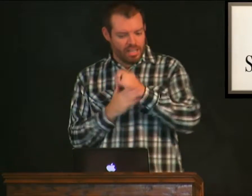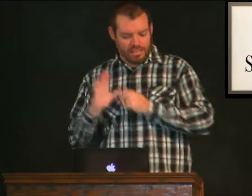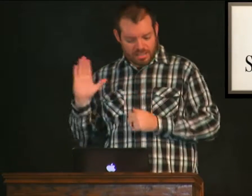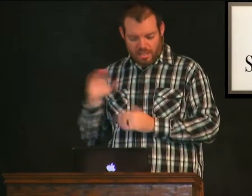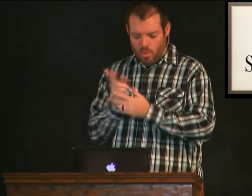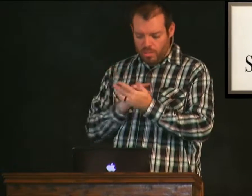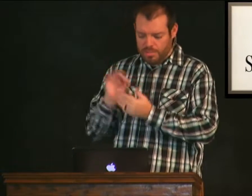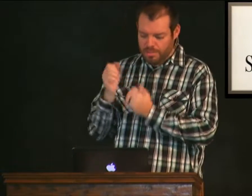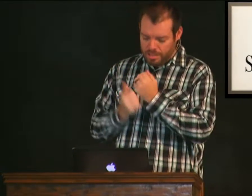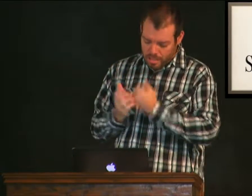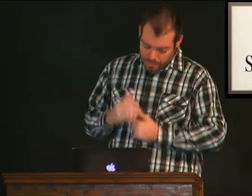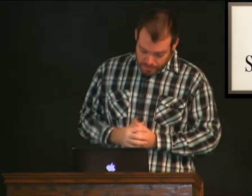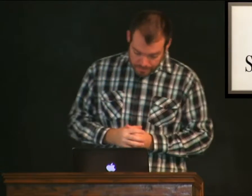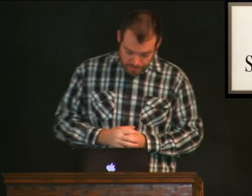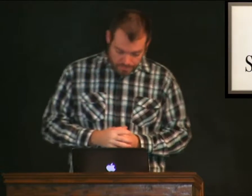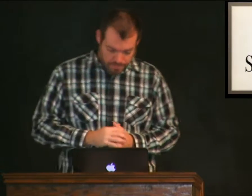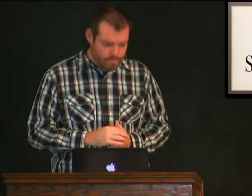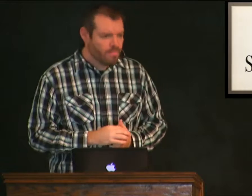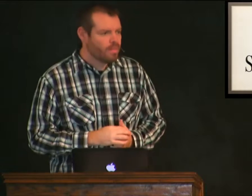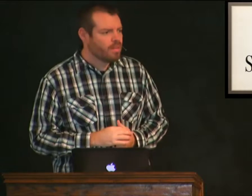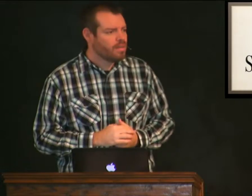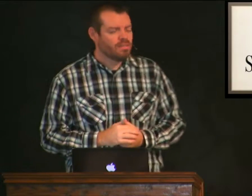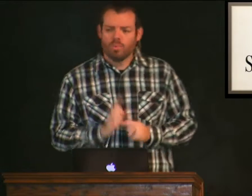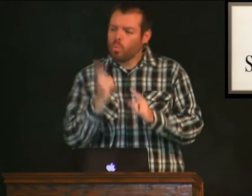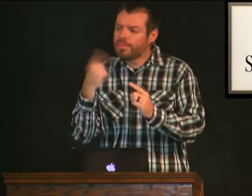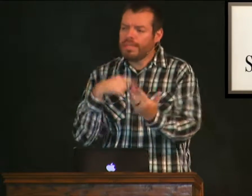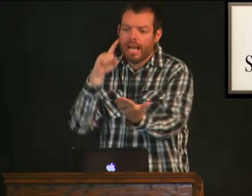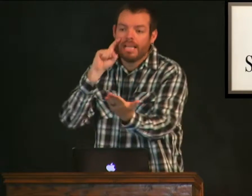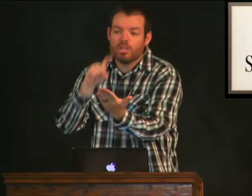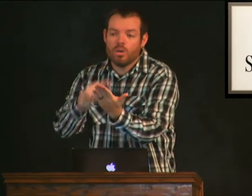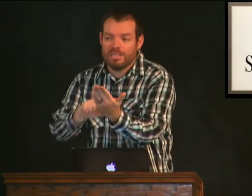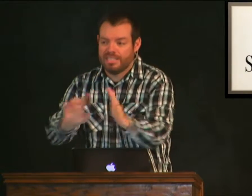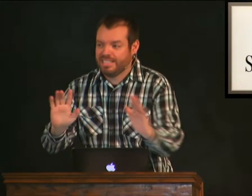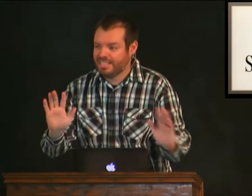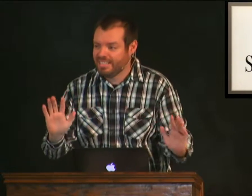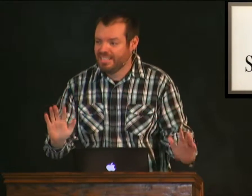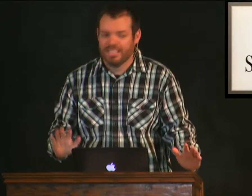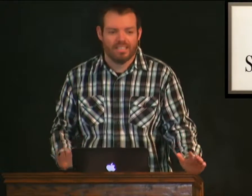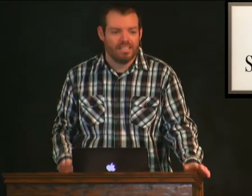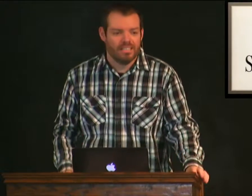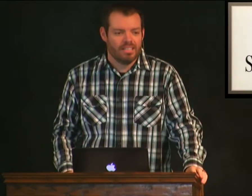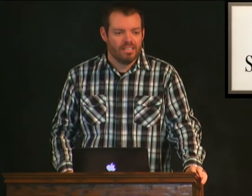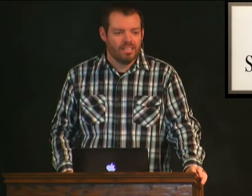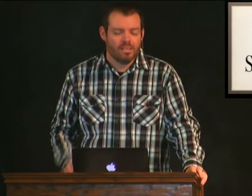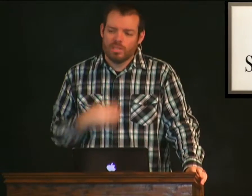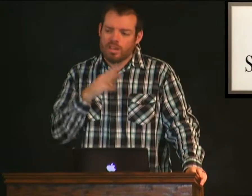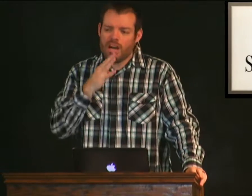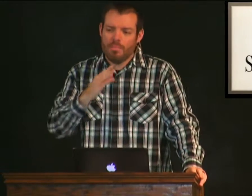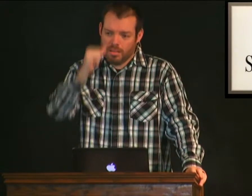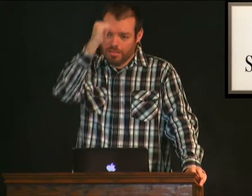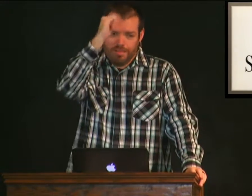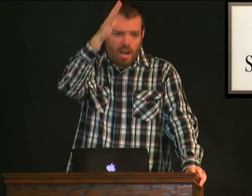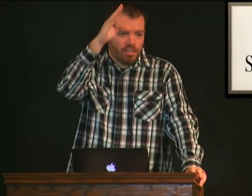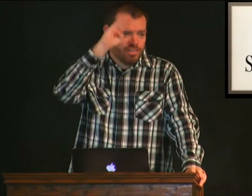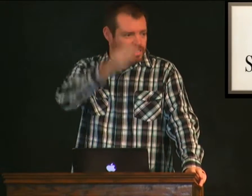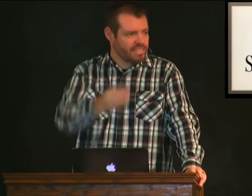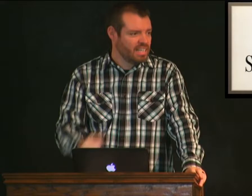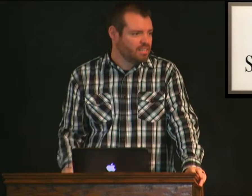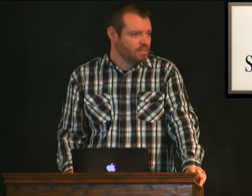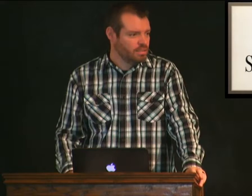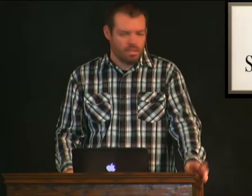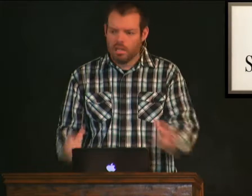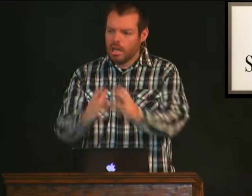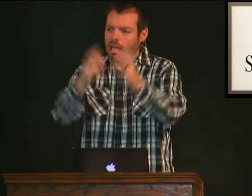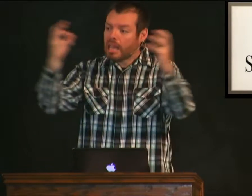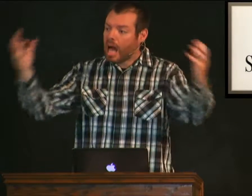Yeah, put on the Holy Spirit's love. But one thing I noticed, we talk about the Father and the